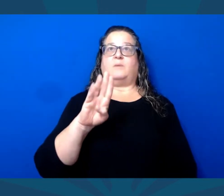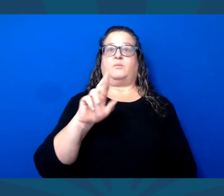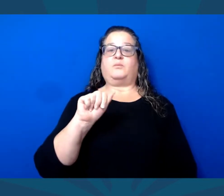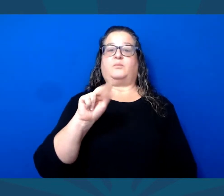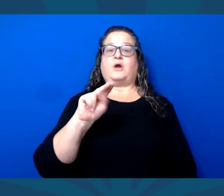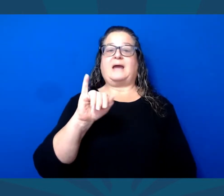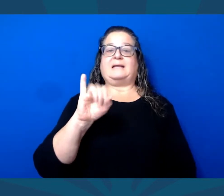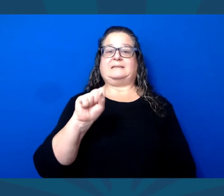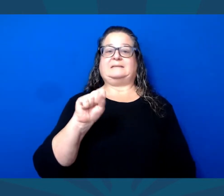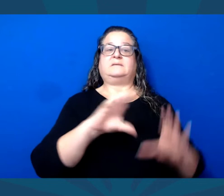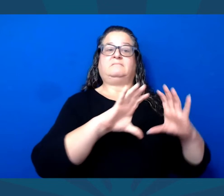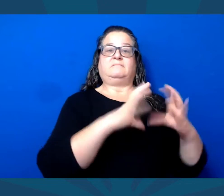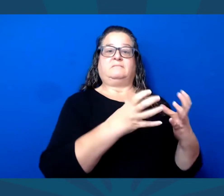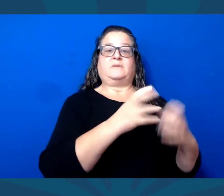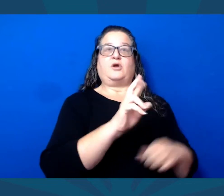Marin Brannies,